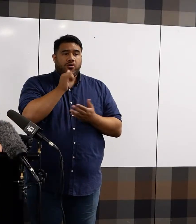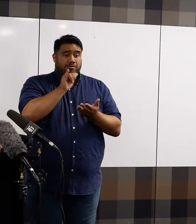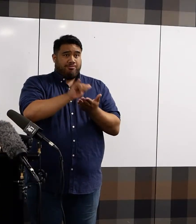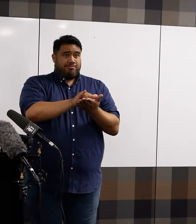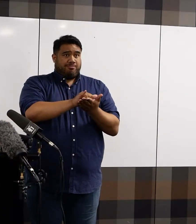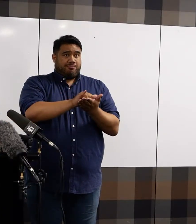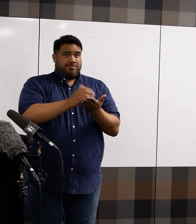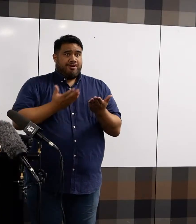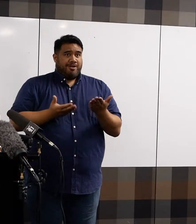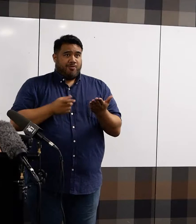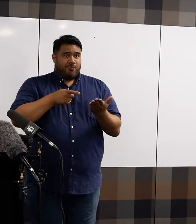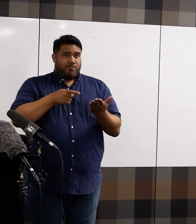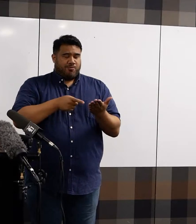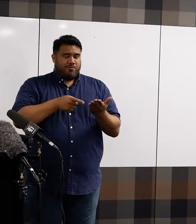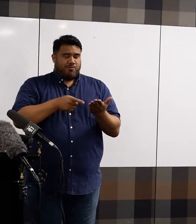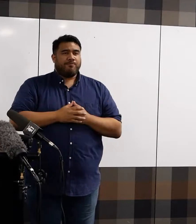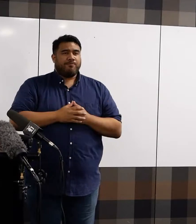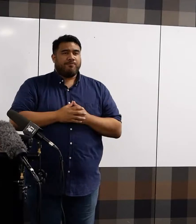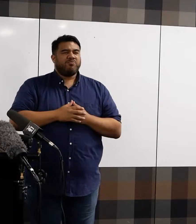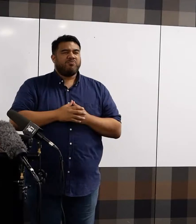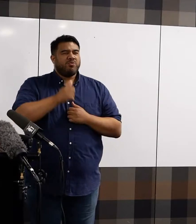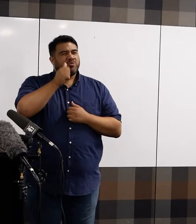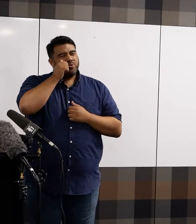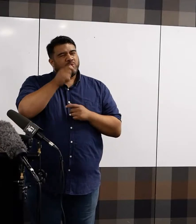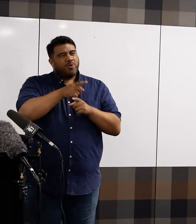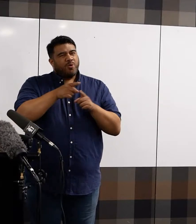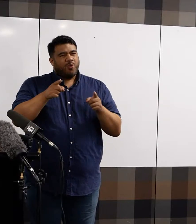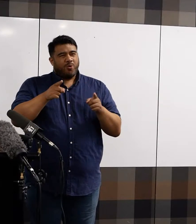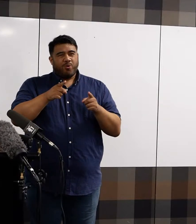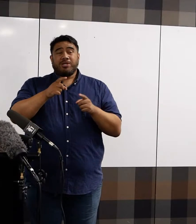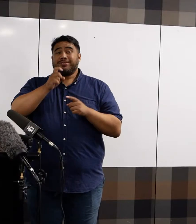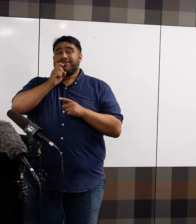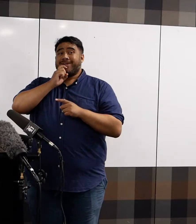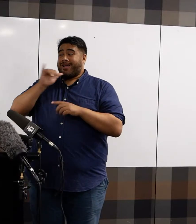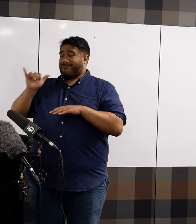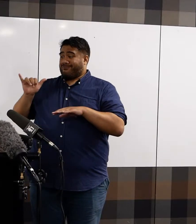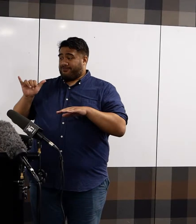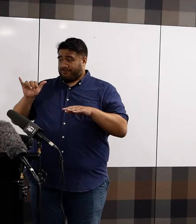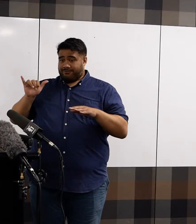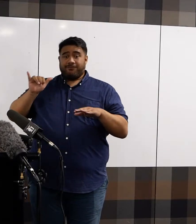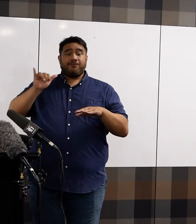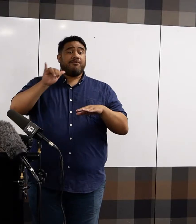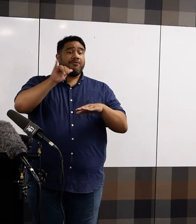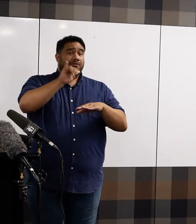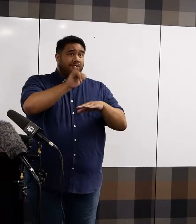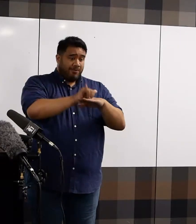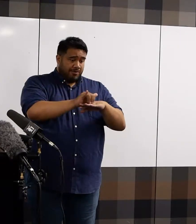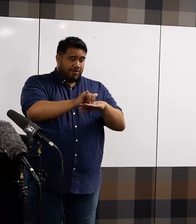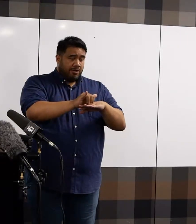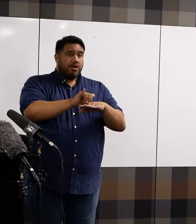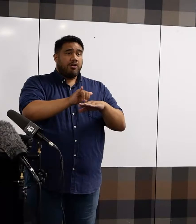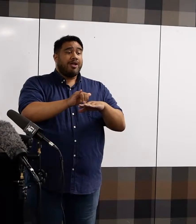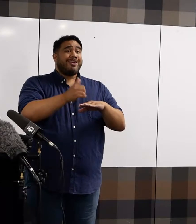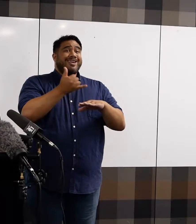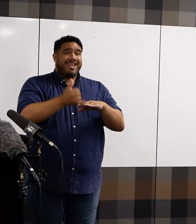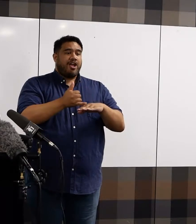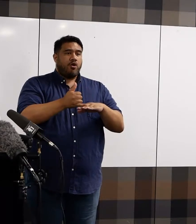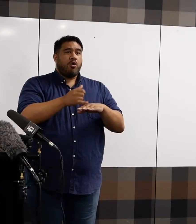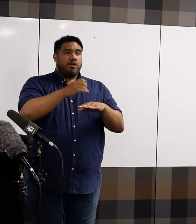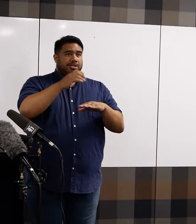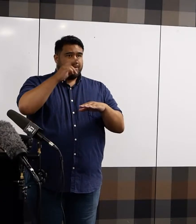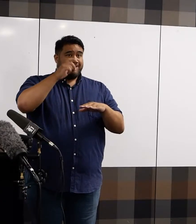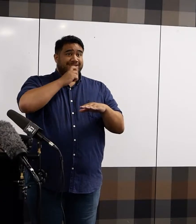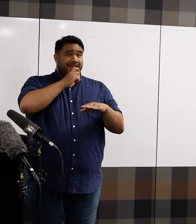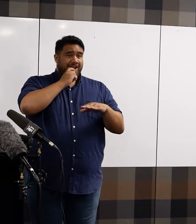Hong Kong. You'll be aware that the crew that is going to now take that aircraft from Hong Kong to Wuhan and